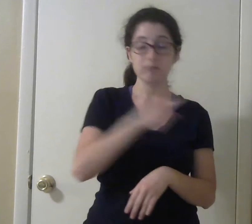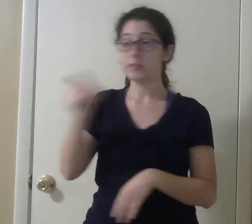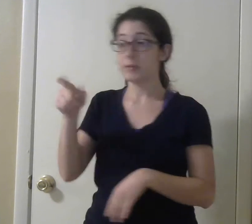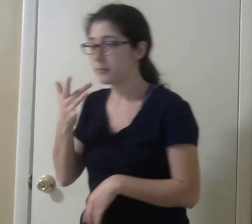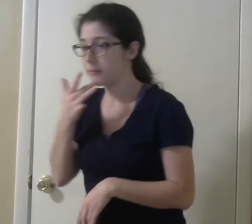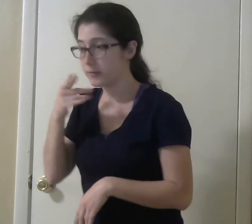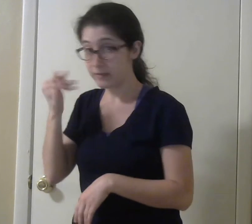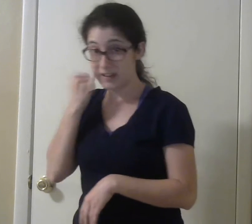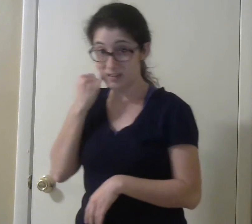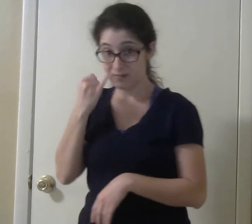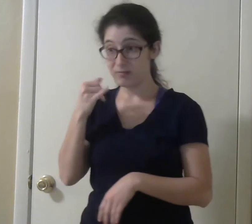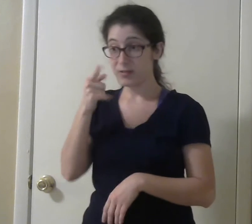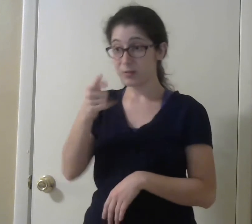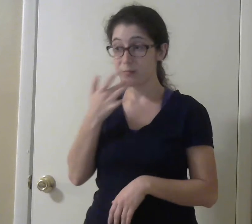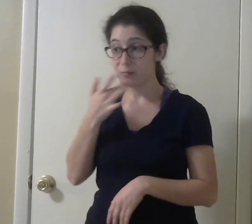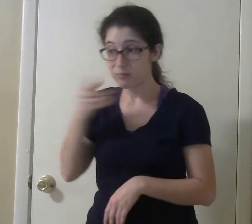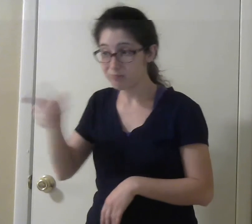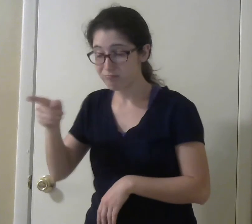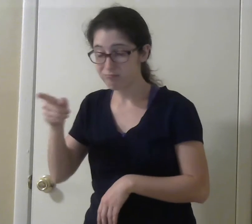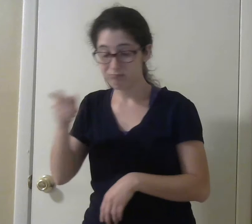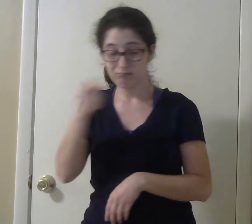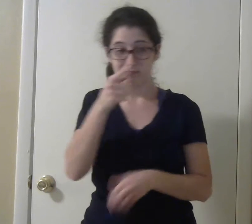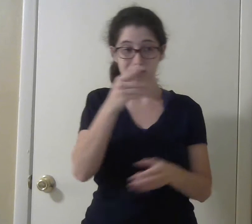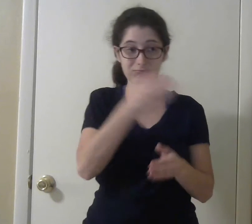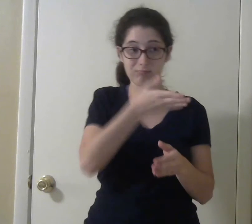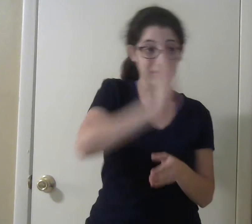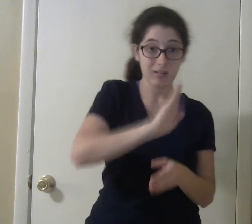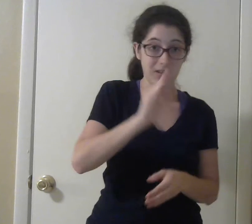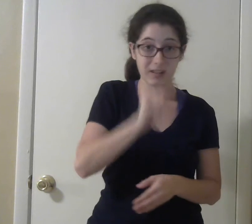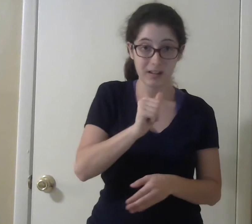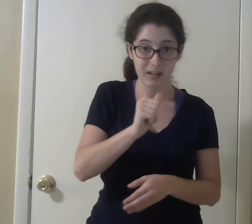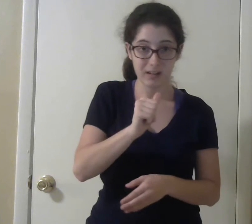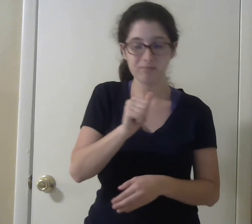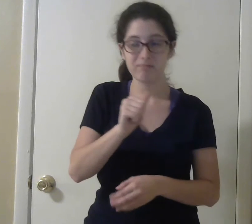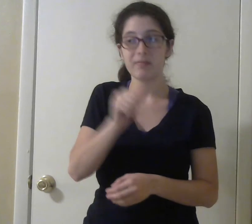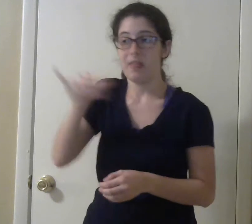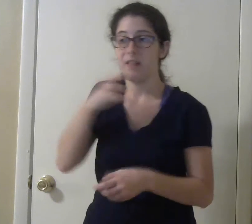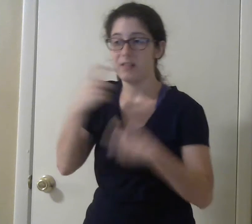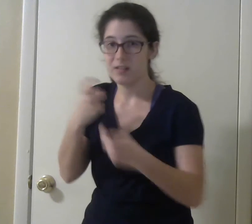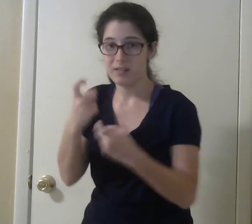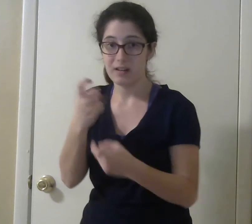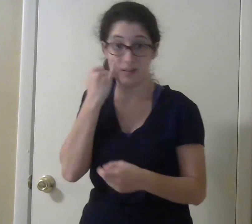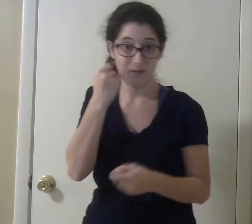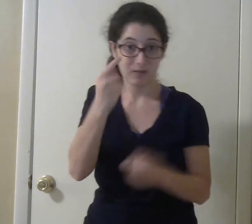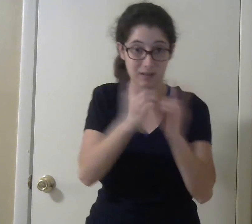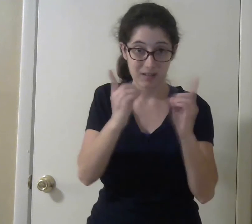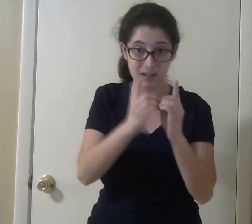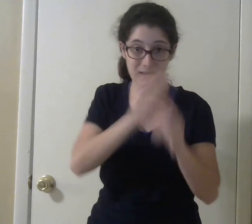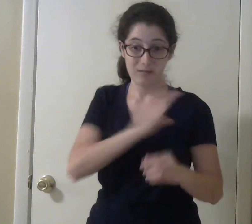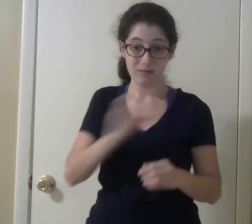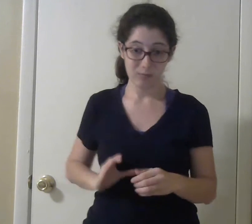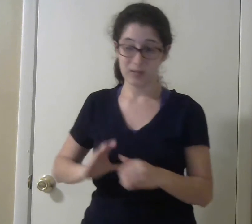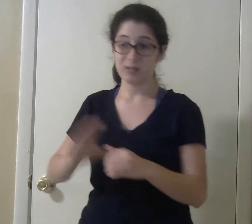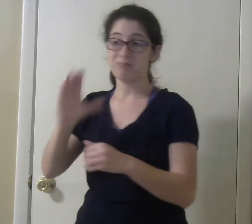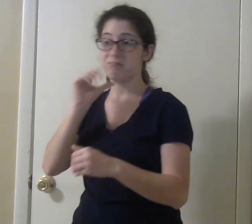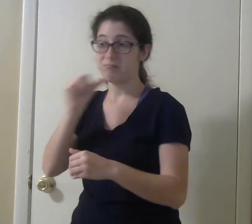can date a Christian and be sinning. You can date a non-Christian and be sinning because your affections or your